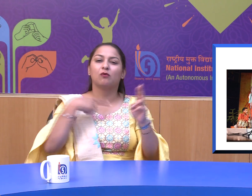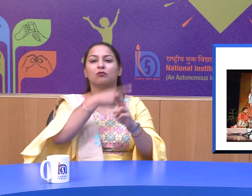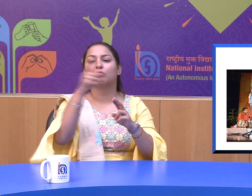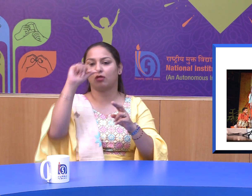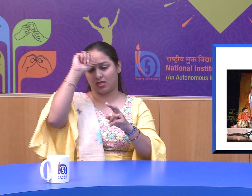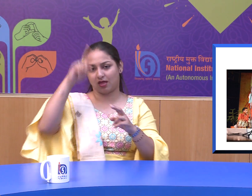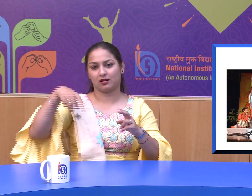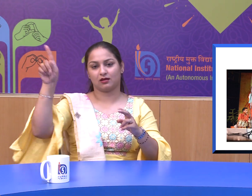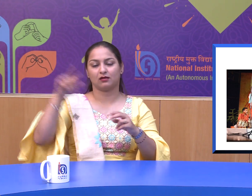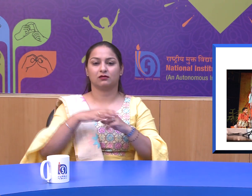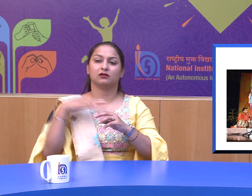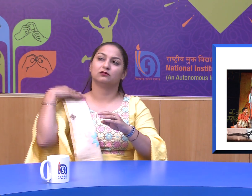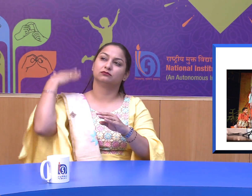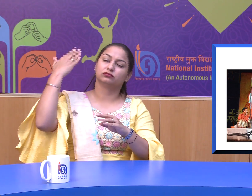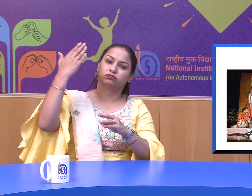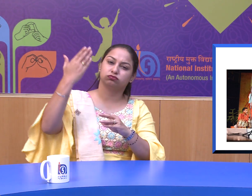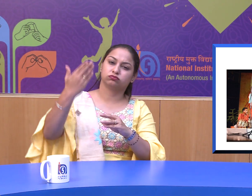India since time immemorial.